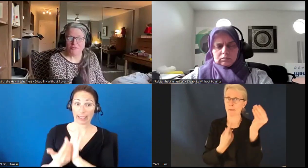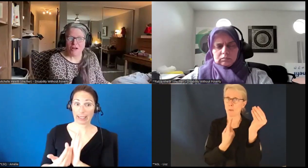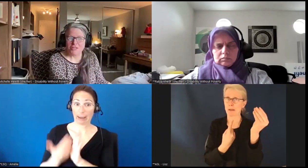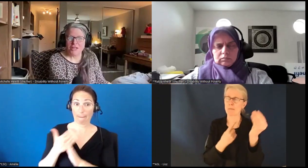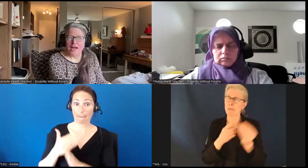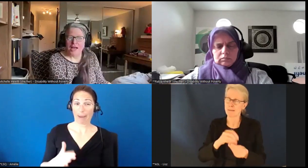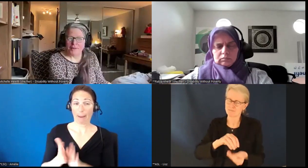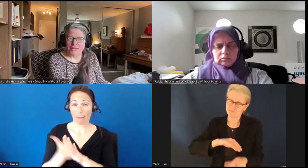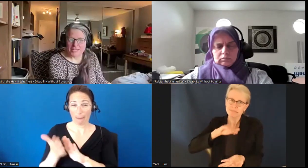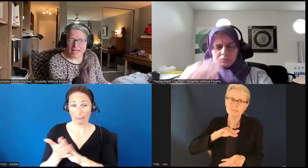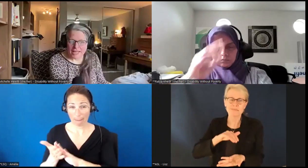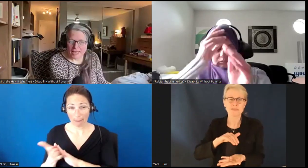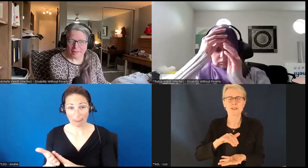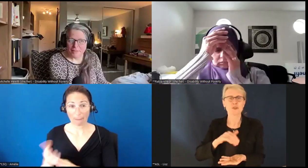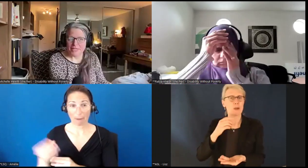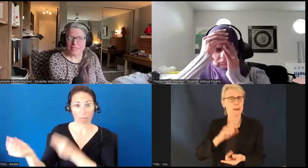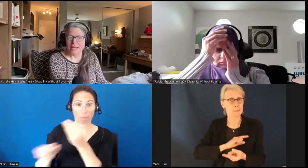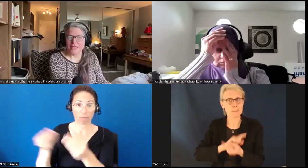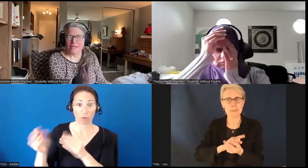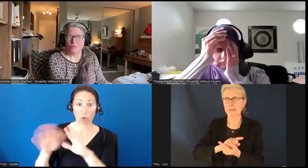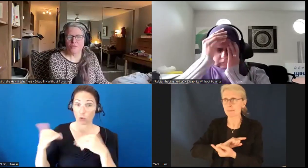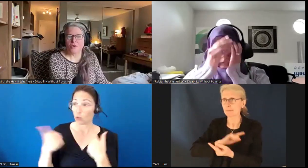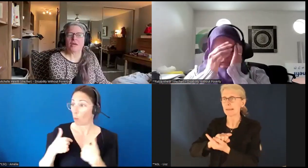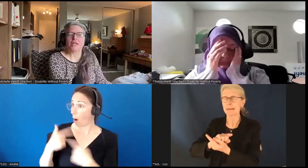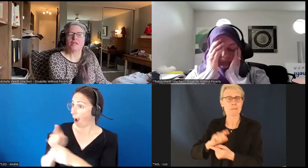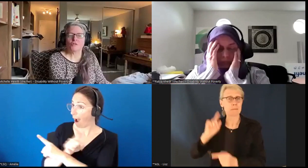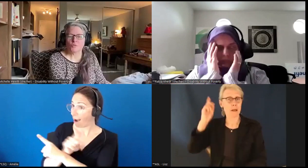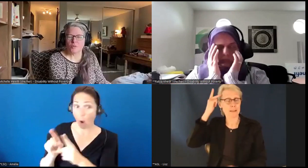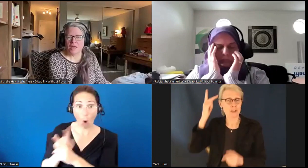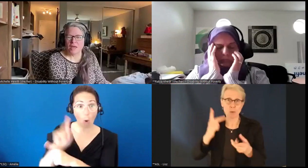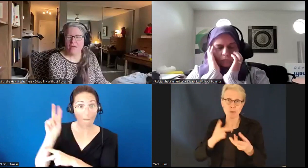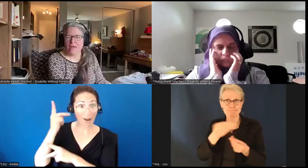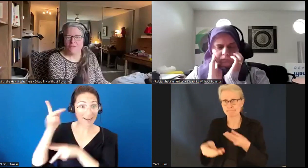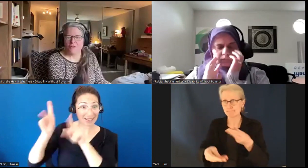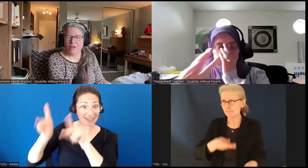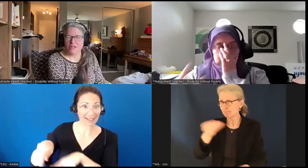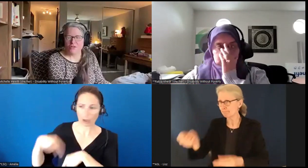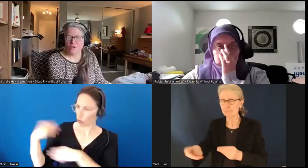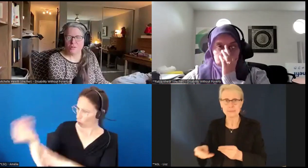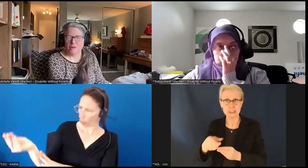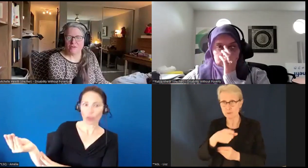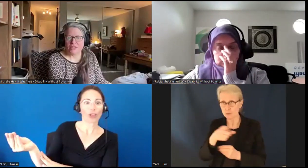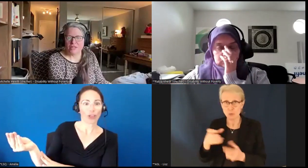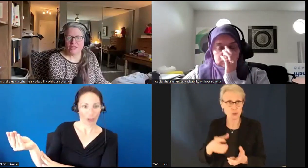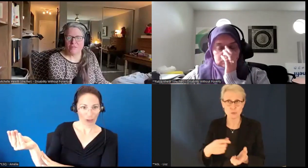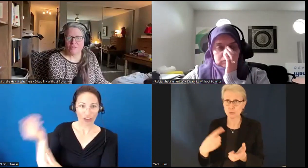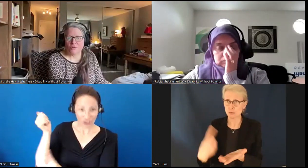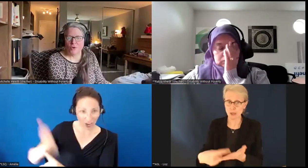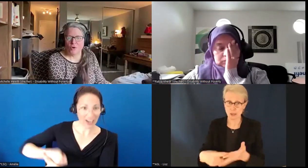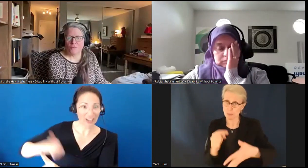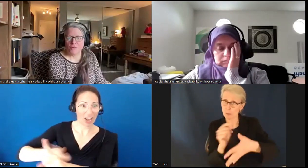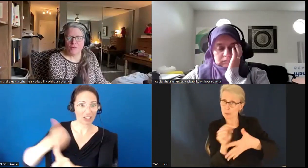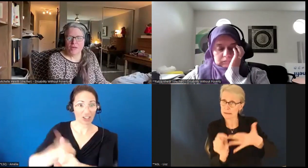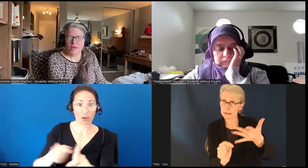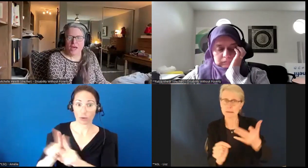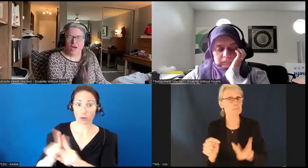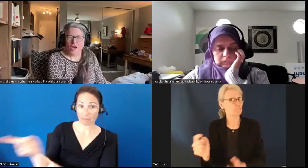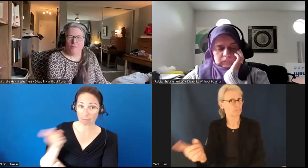come across, I'm going to say, here, please take this with you. Get in touch with me if you'd like to talk about it some more.